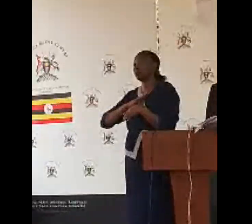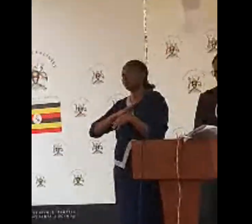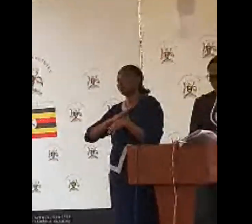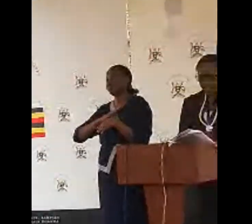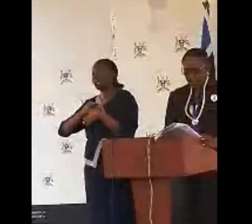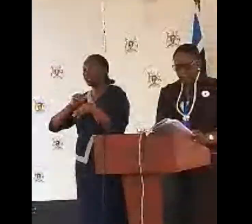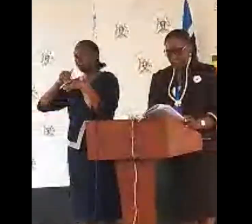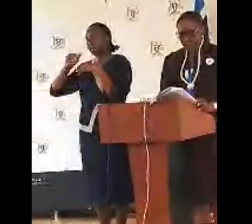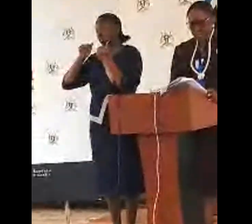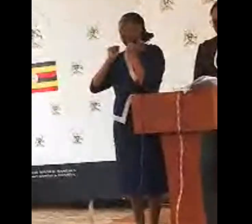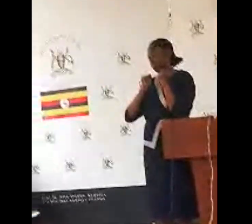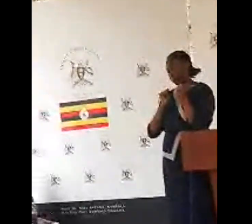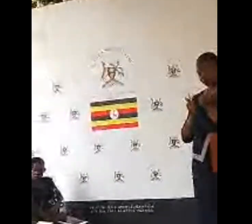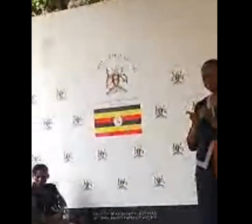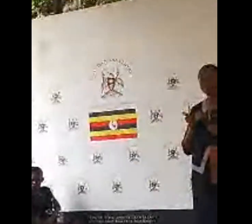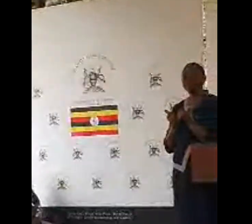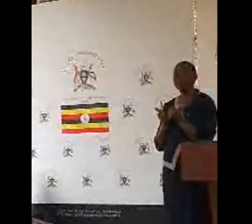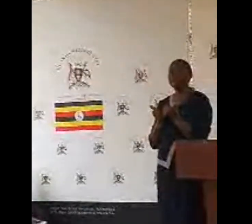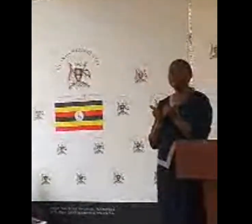bababuwaayo bulungi.